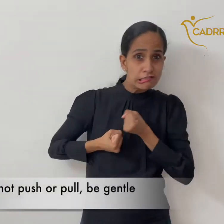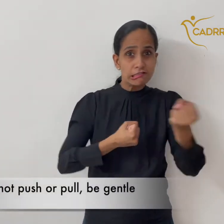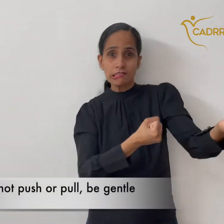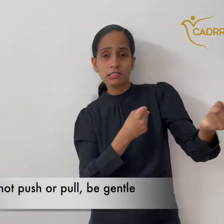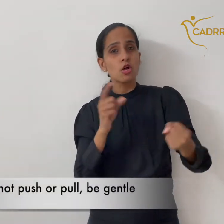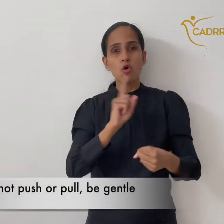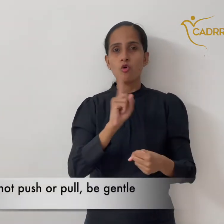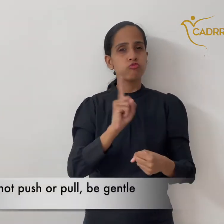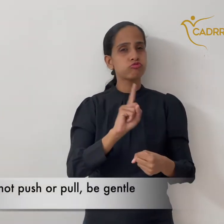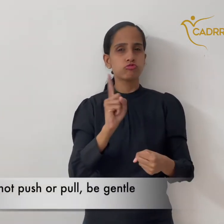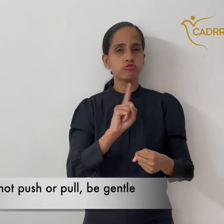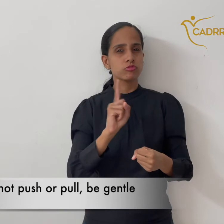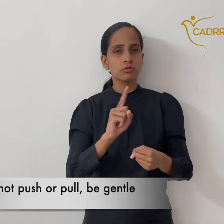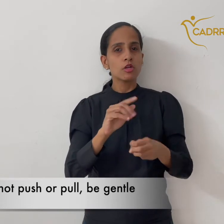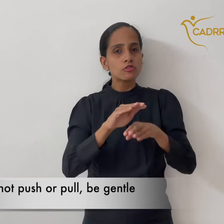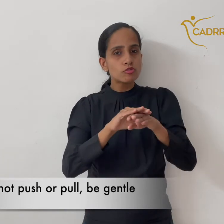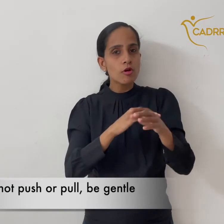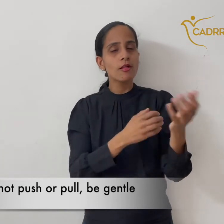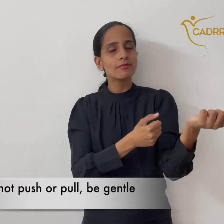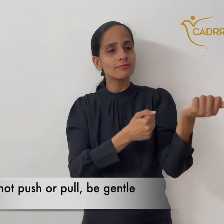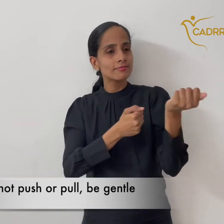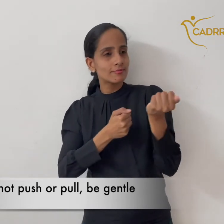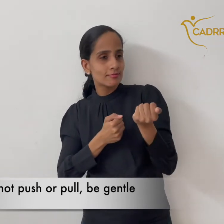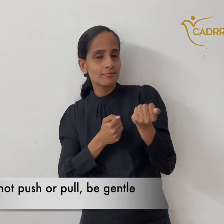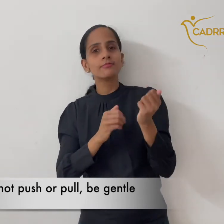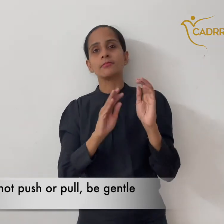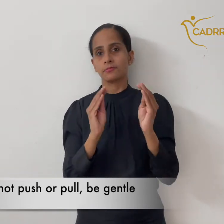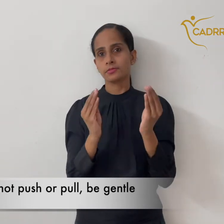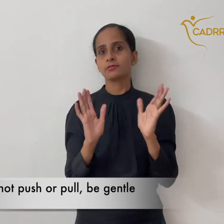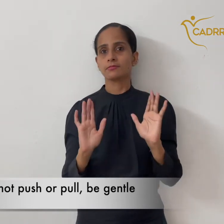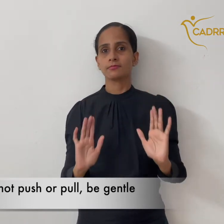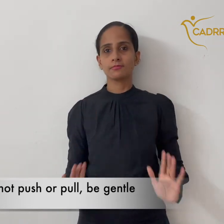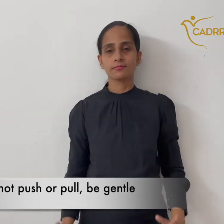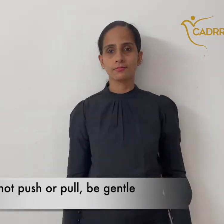Do not push or pull. Be gentle.